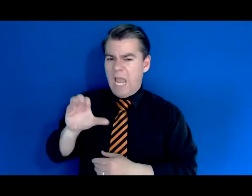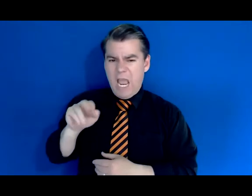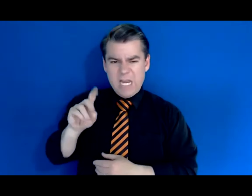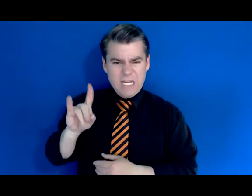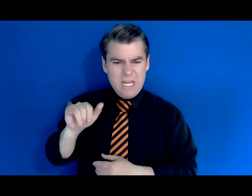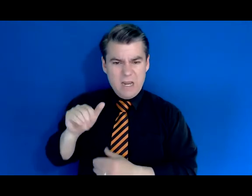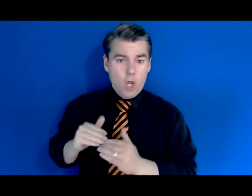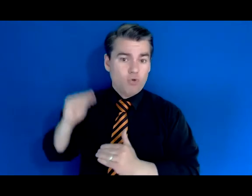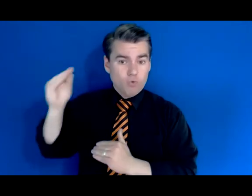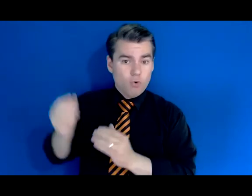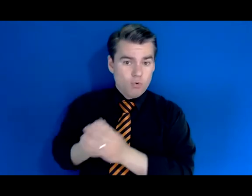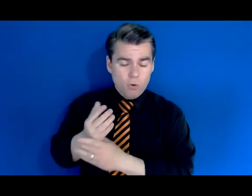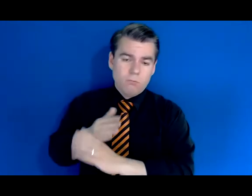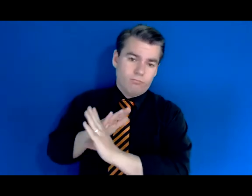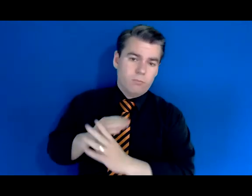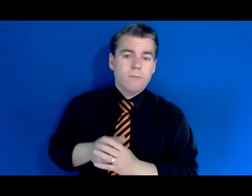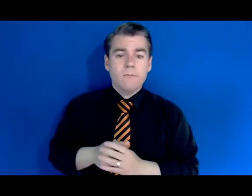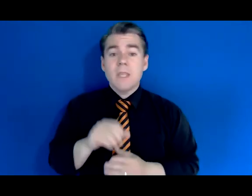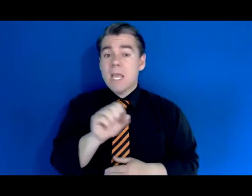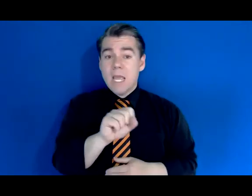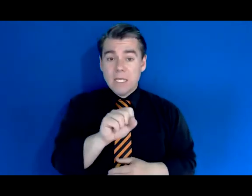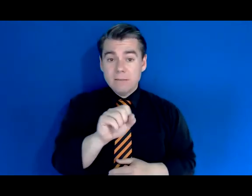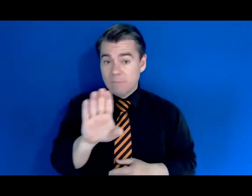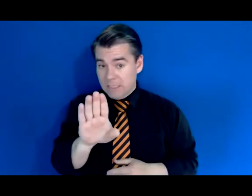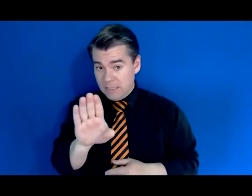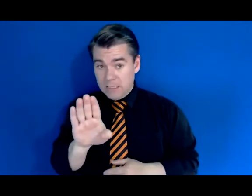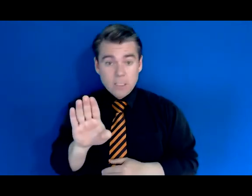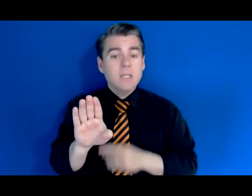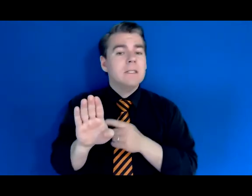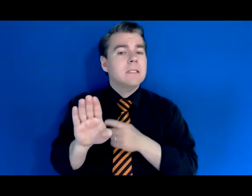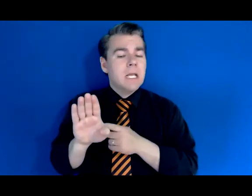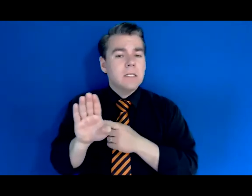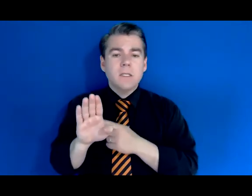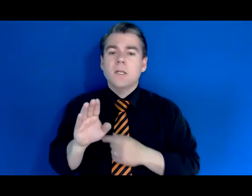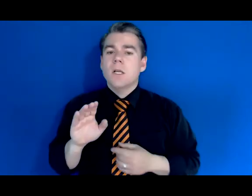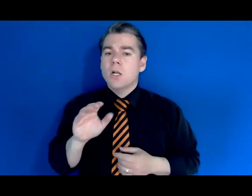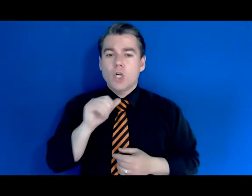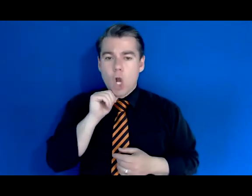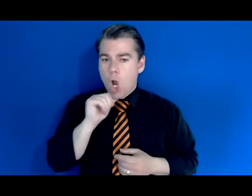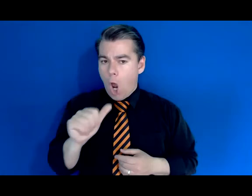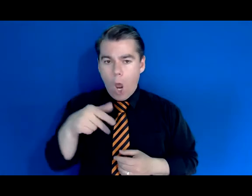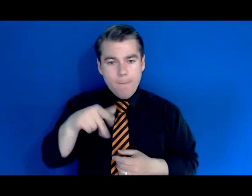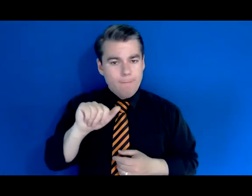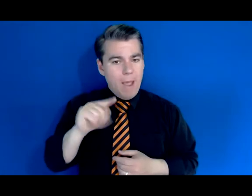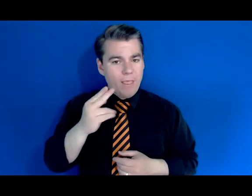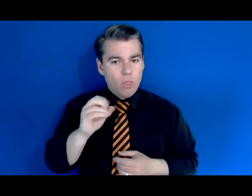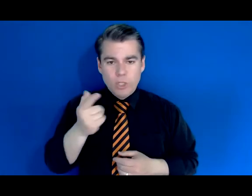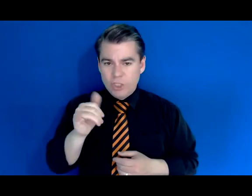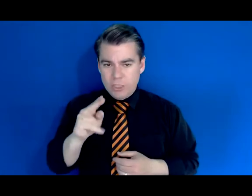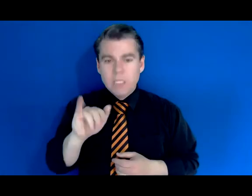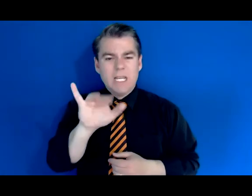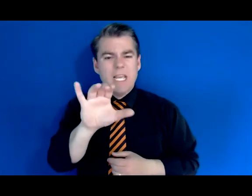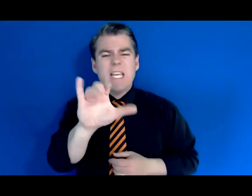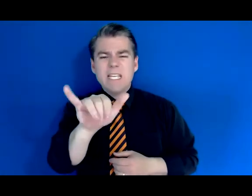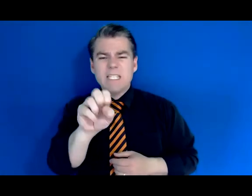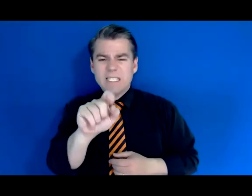So S. boulardii is a unique non-pathogenic yeast that has many beneficial actions in the